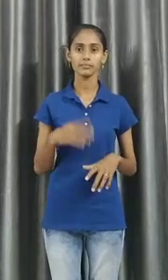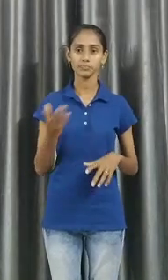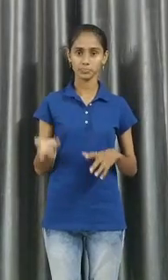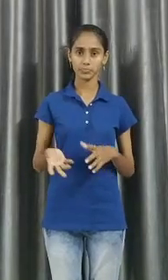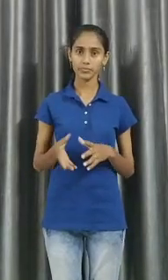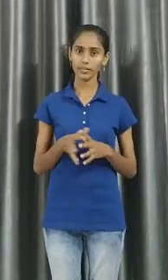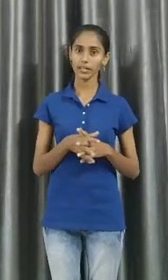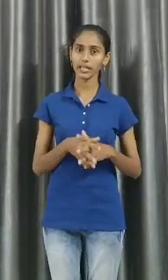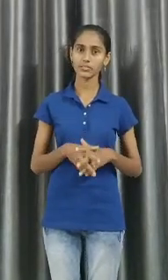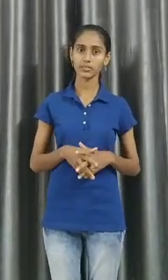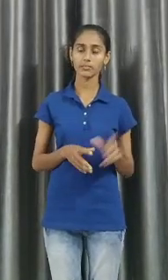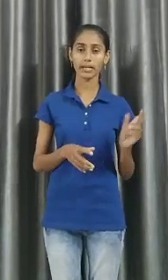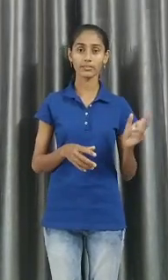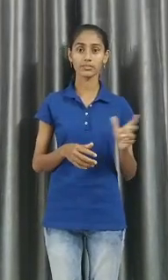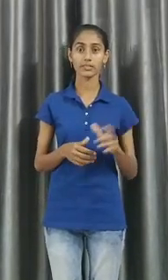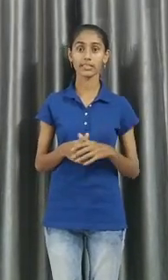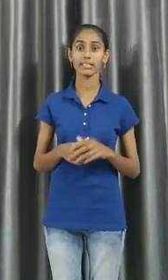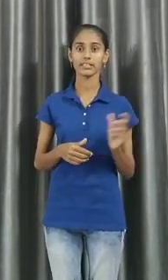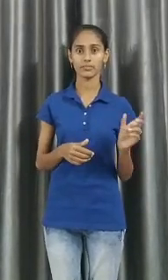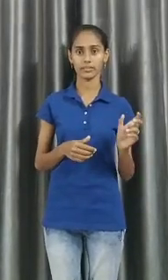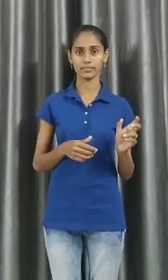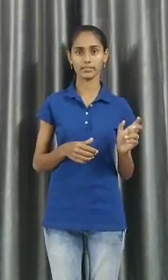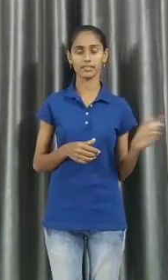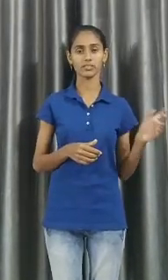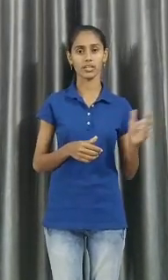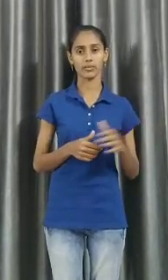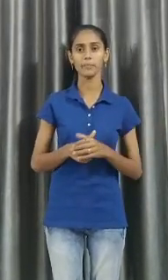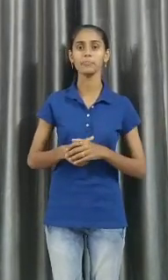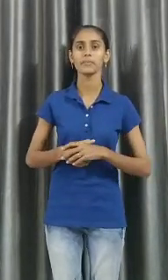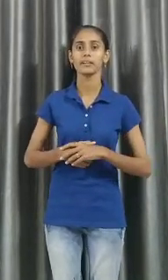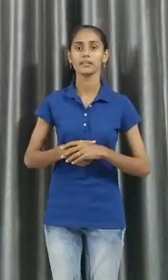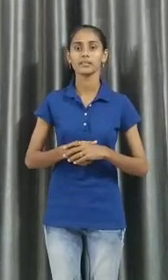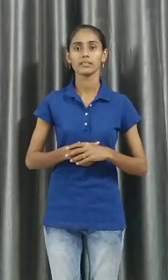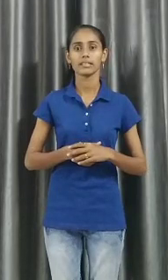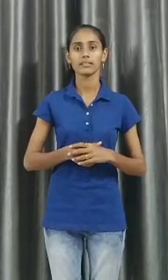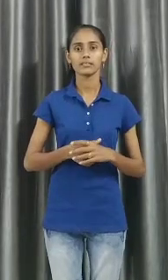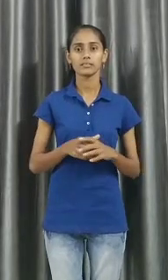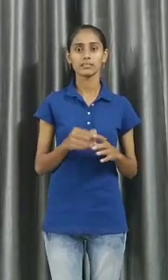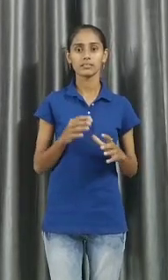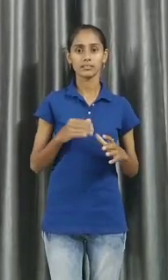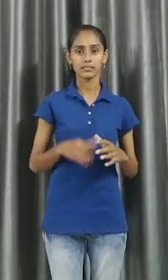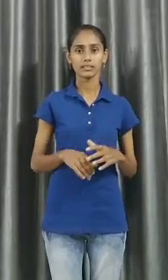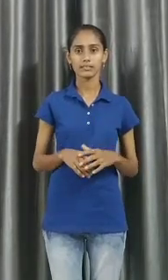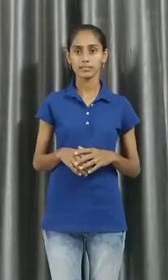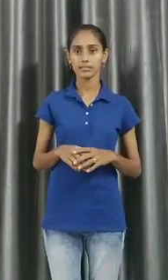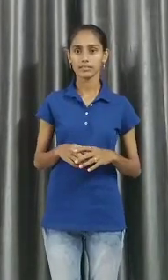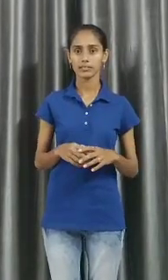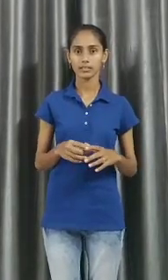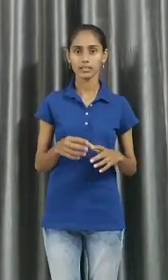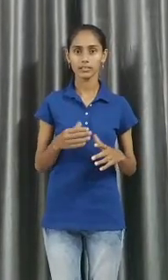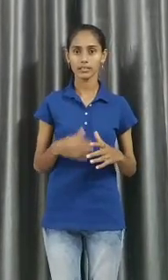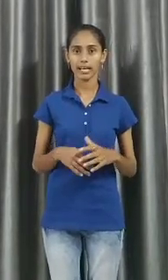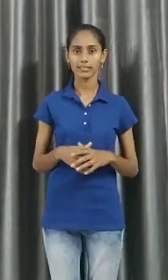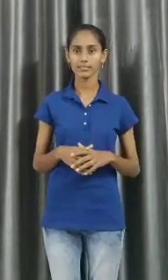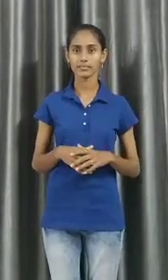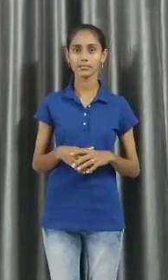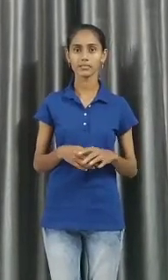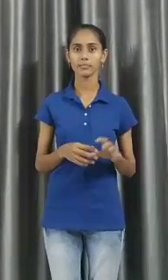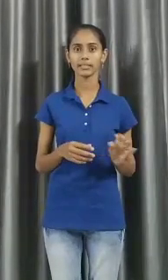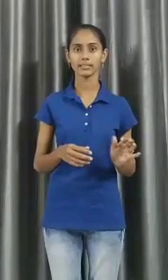can execute by using an interface in a Java. Then this in a class,